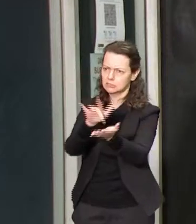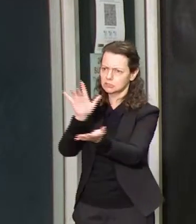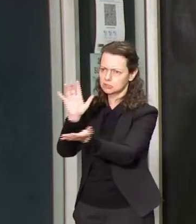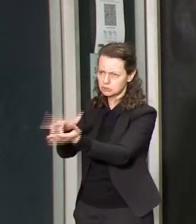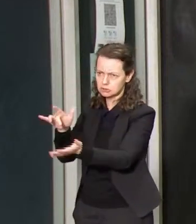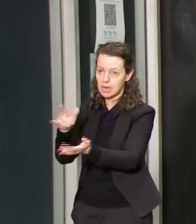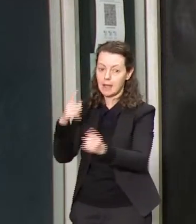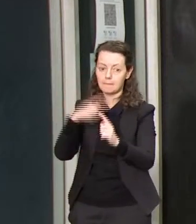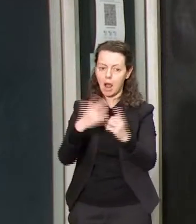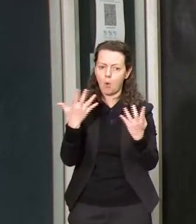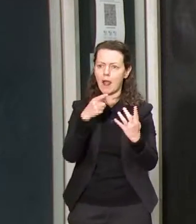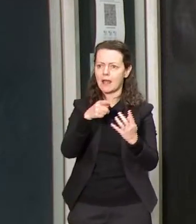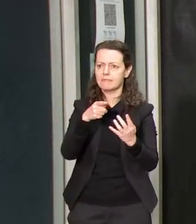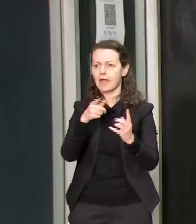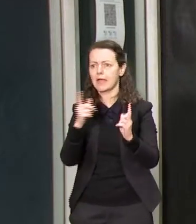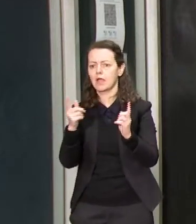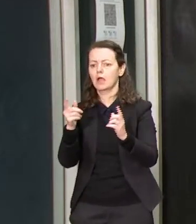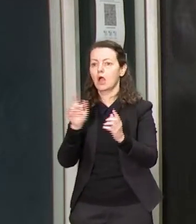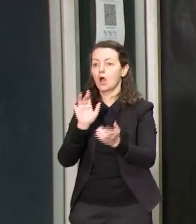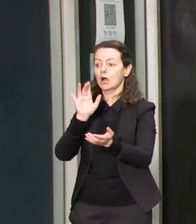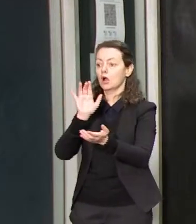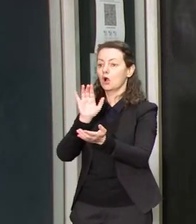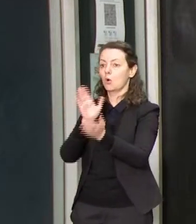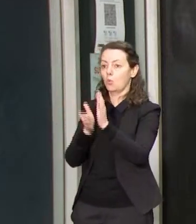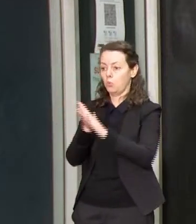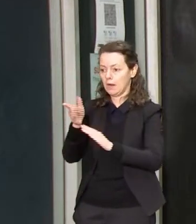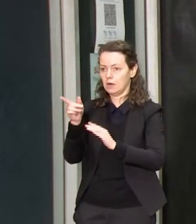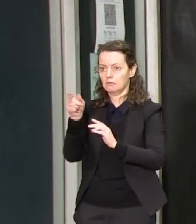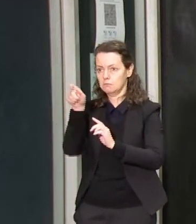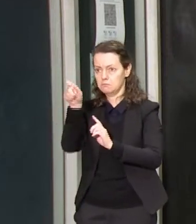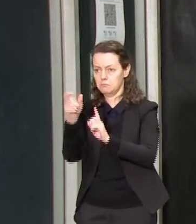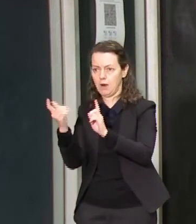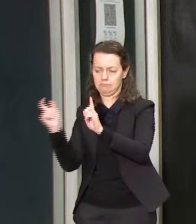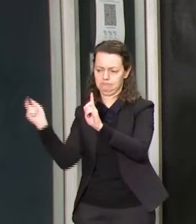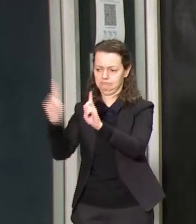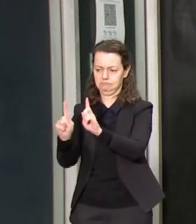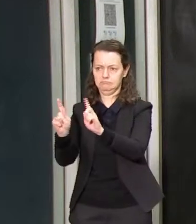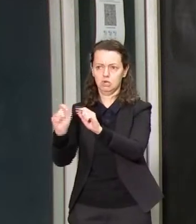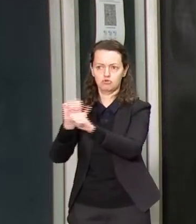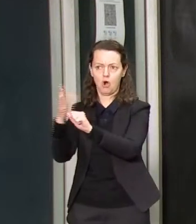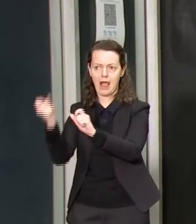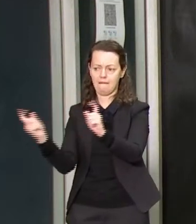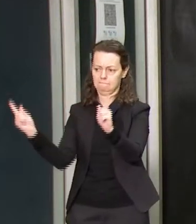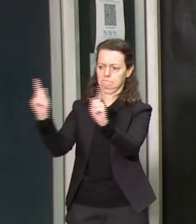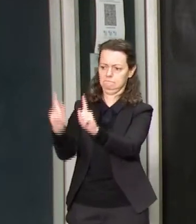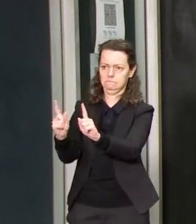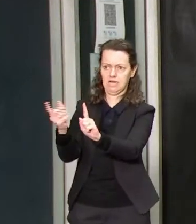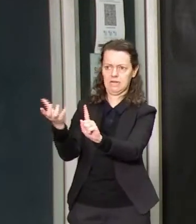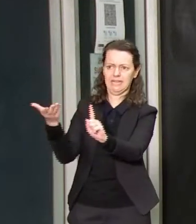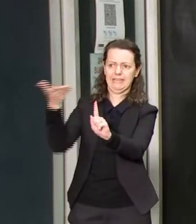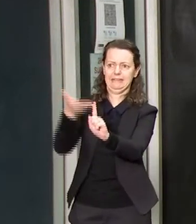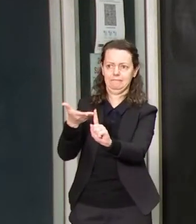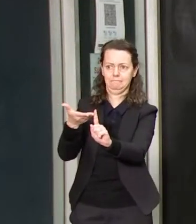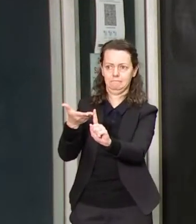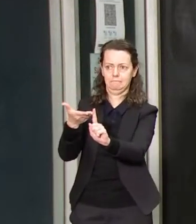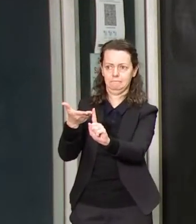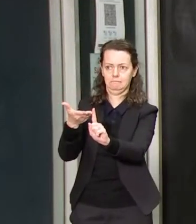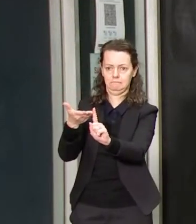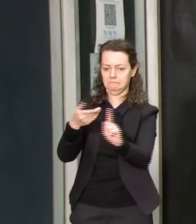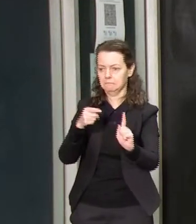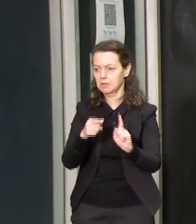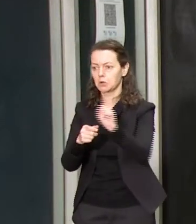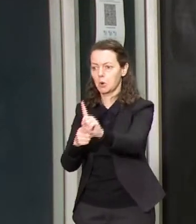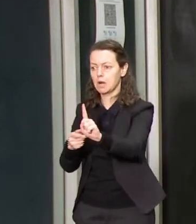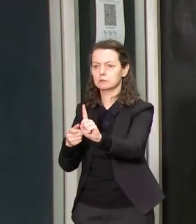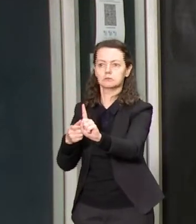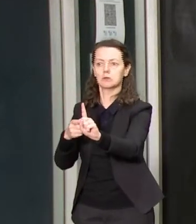where they might have been when another infectious case was. So please go to the website through the course of today. It'll be continuously updated